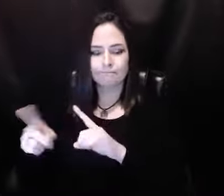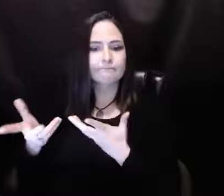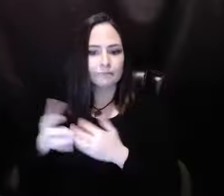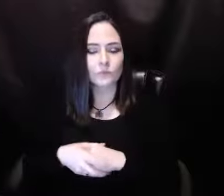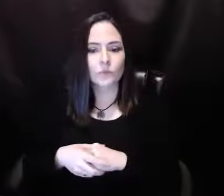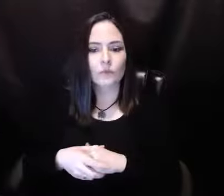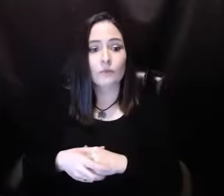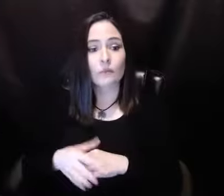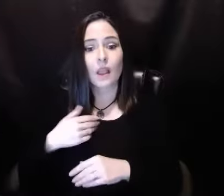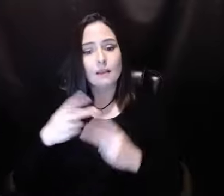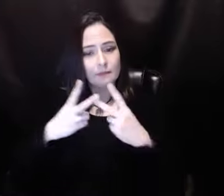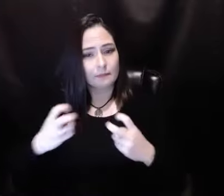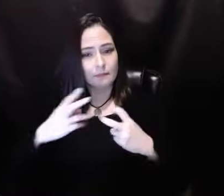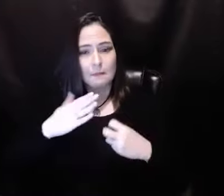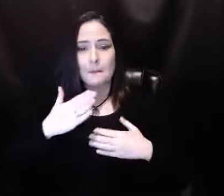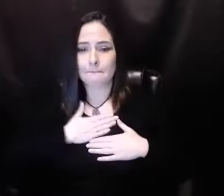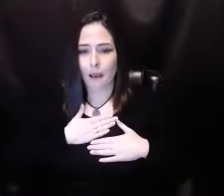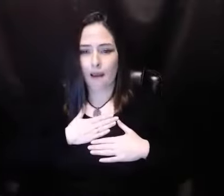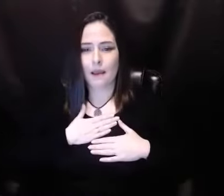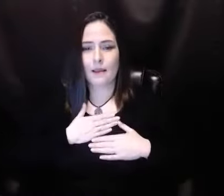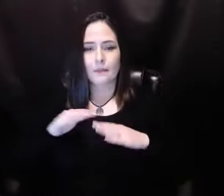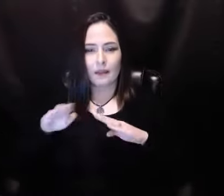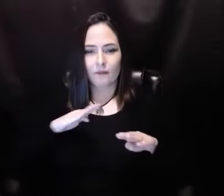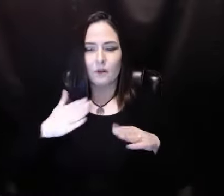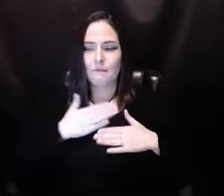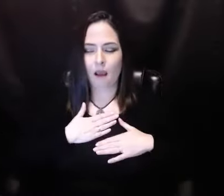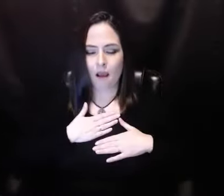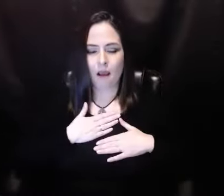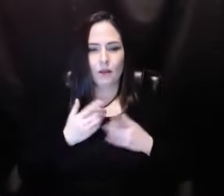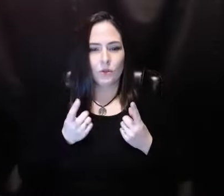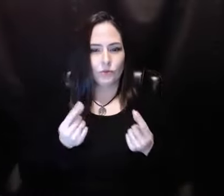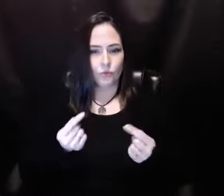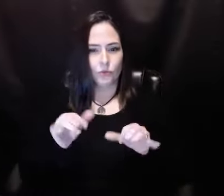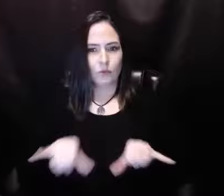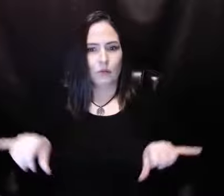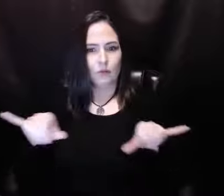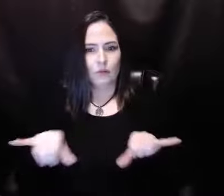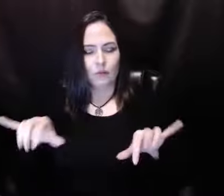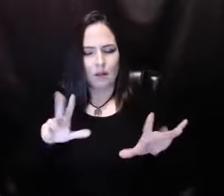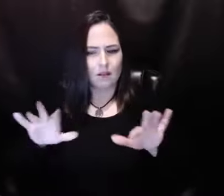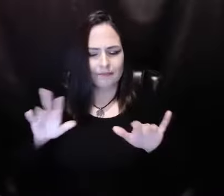I got more insight into myself, into my patterns, my behavior.